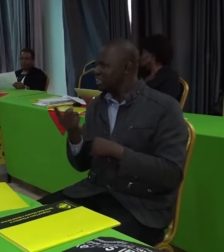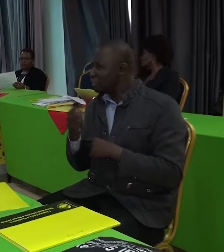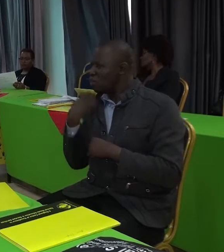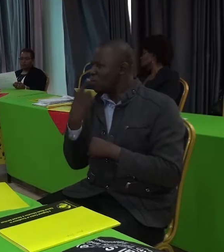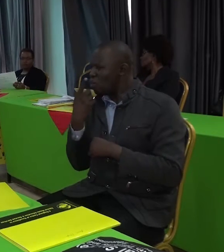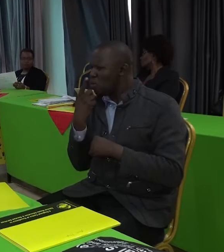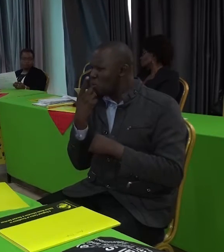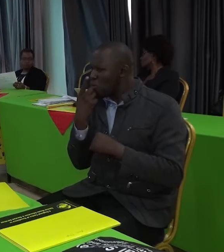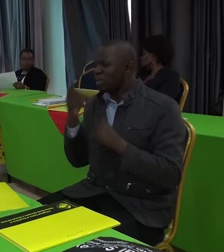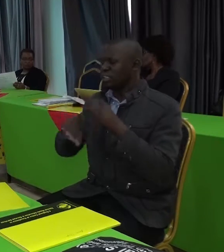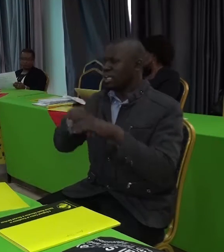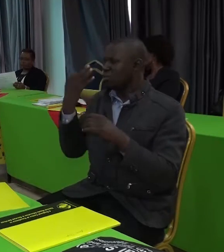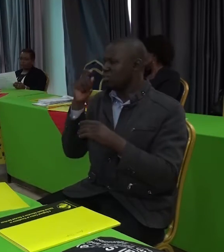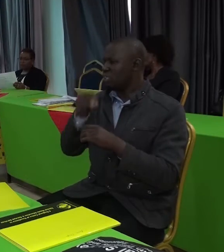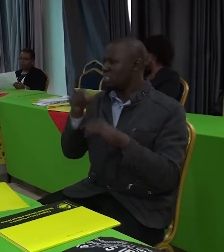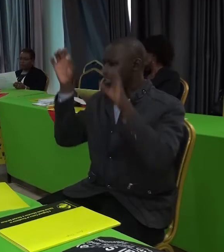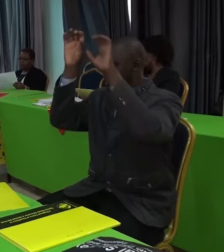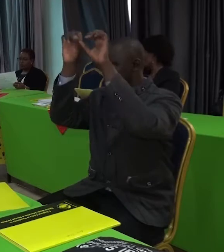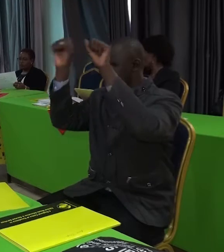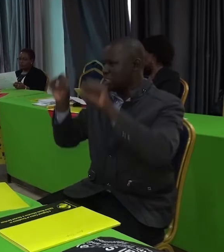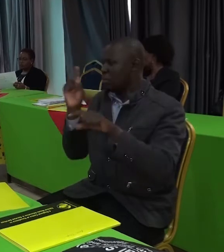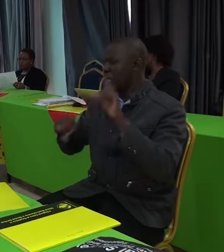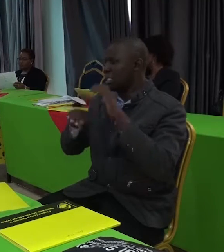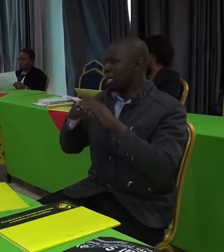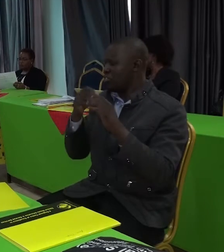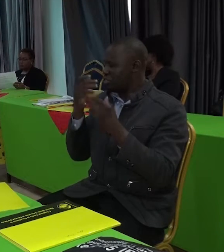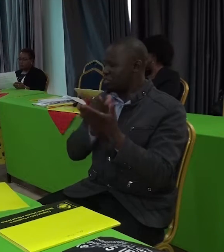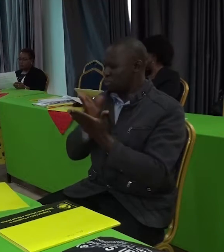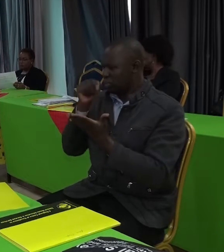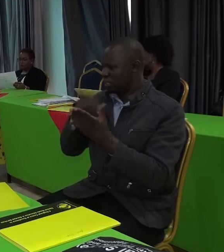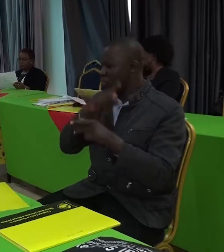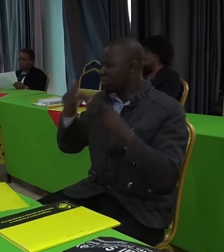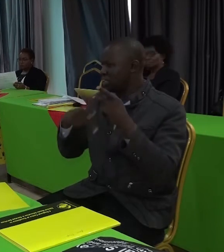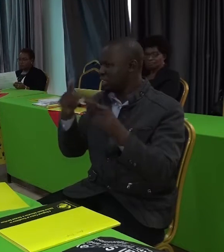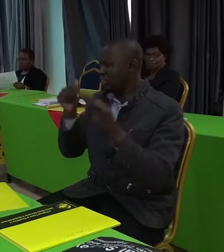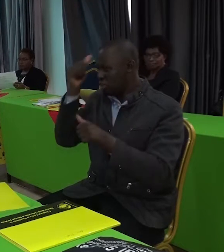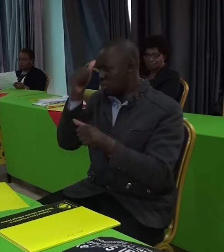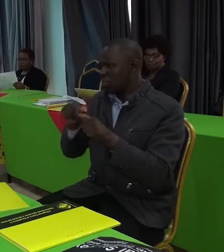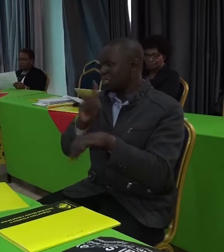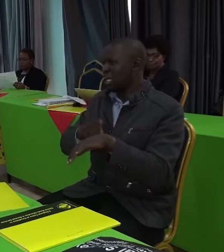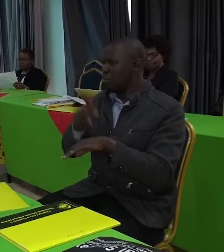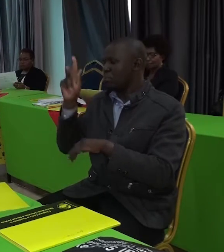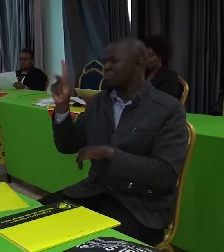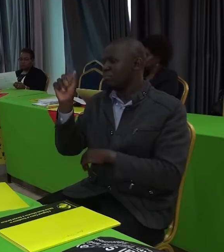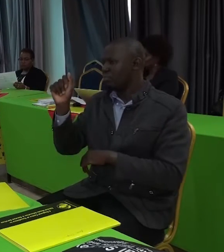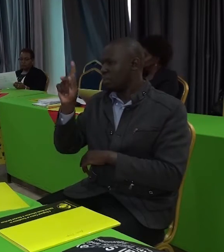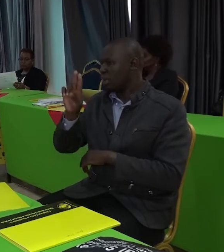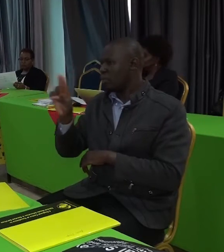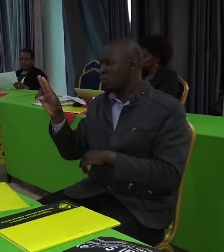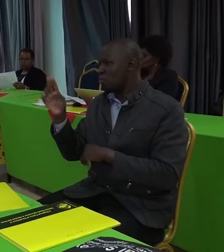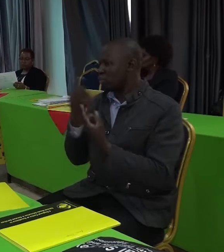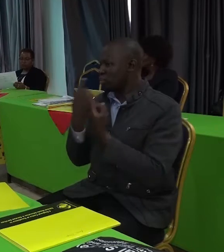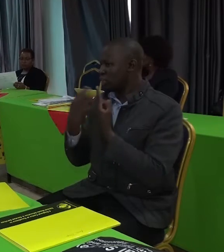system. So in the process, and you remember when Madam Kaku was talking, I brought out